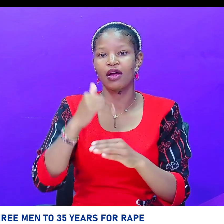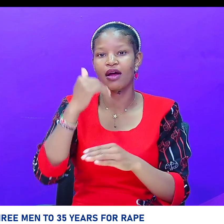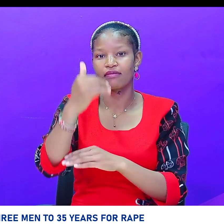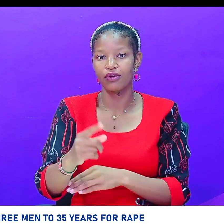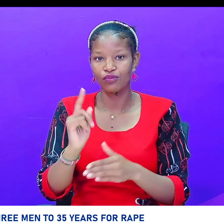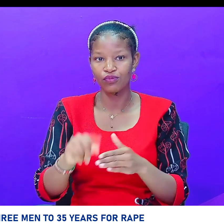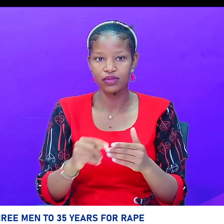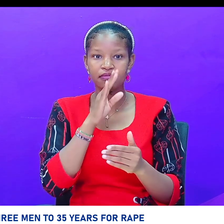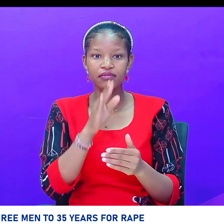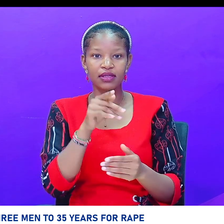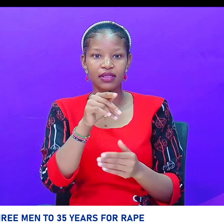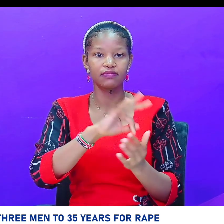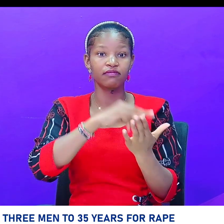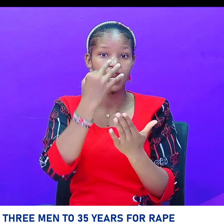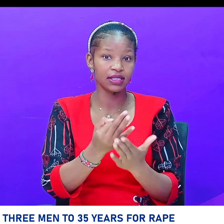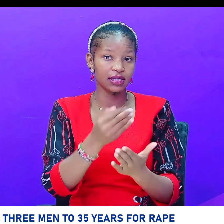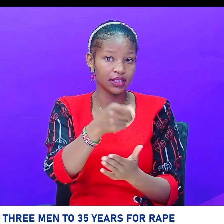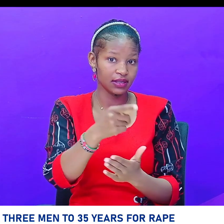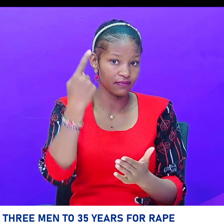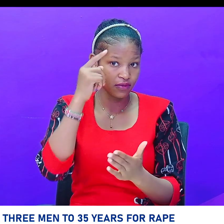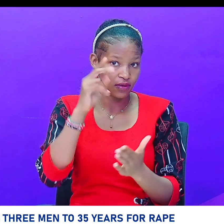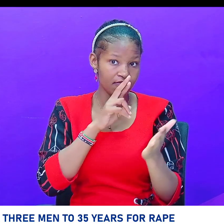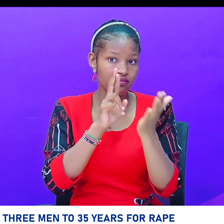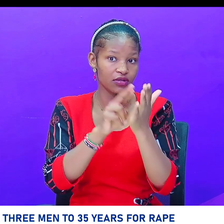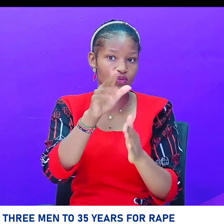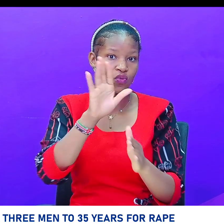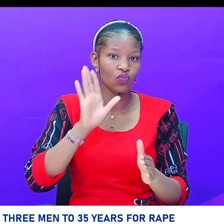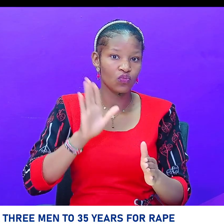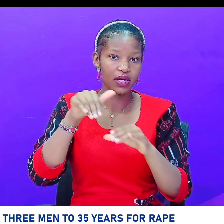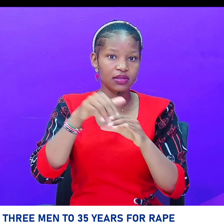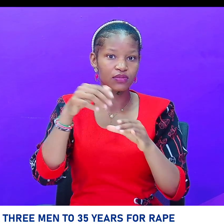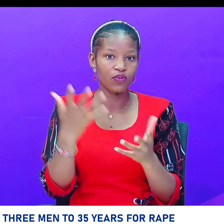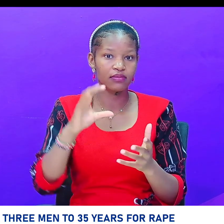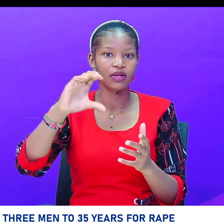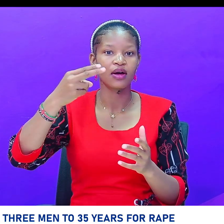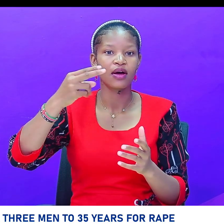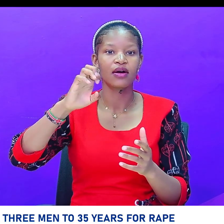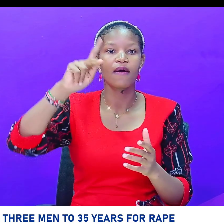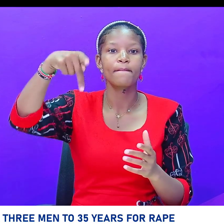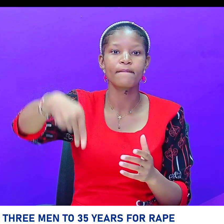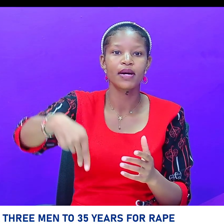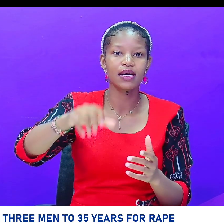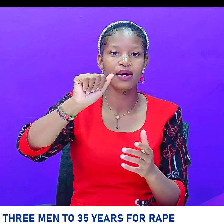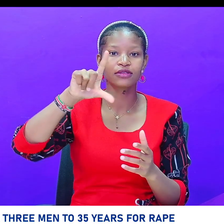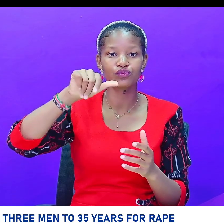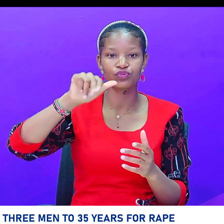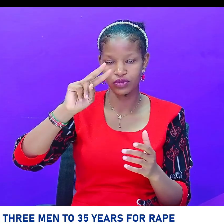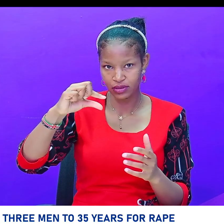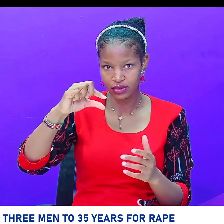of raping a woman in Chepalungu, Bomet County. The men, Carlos Sigei, his